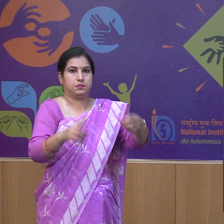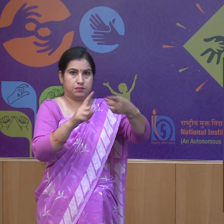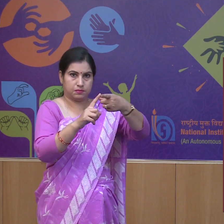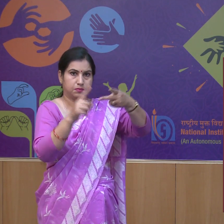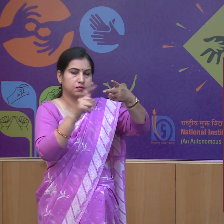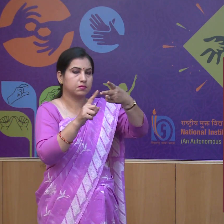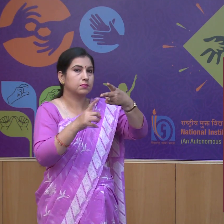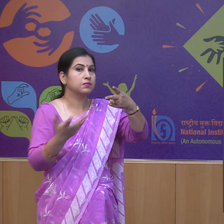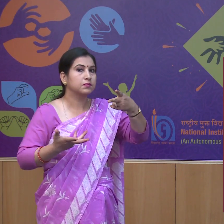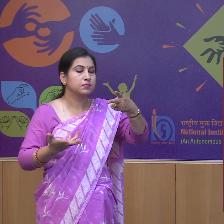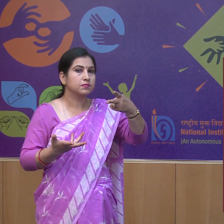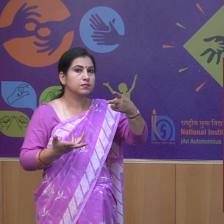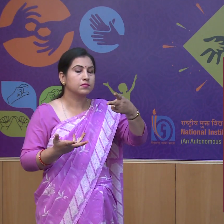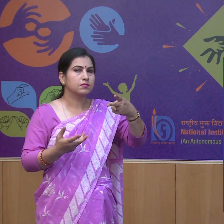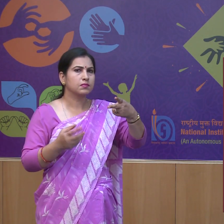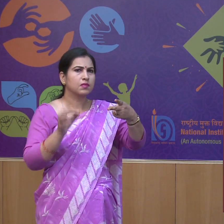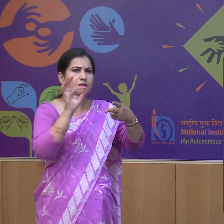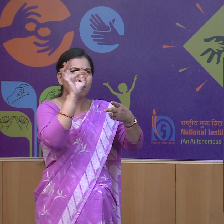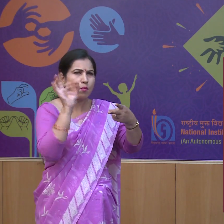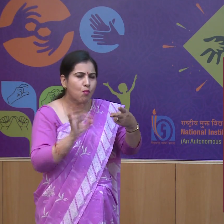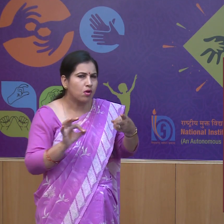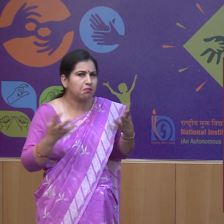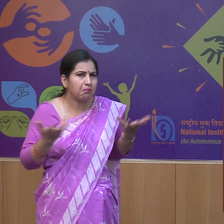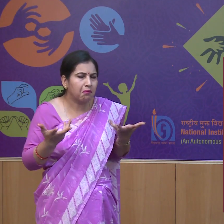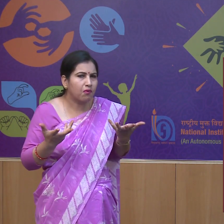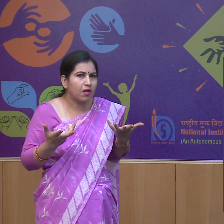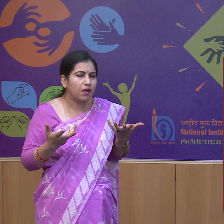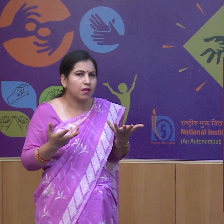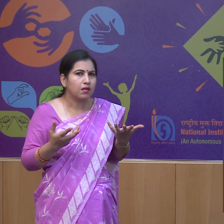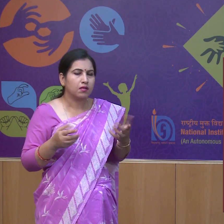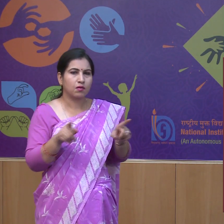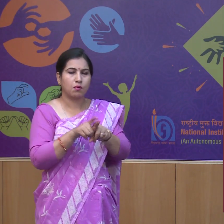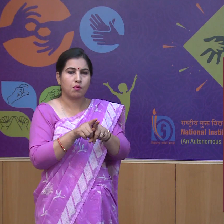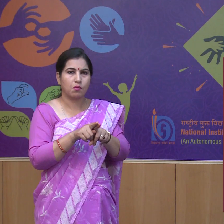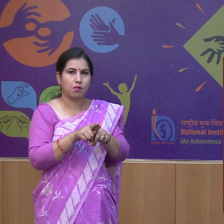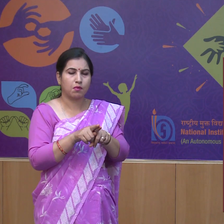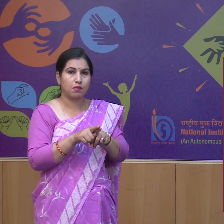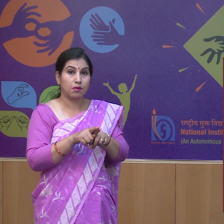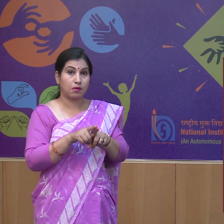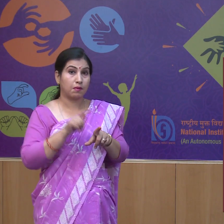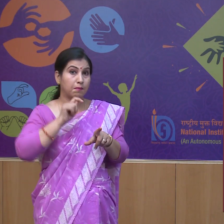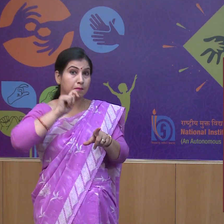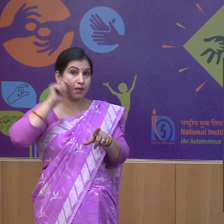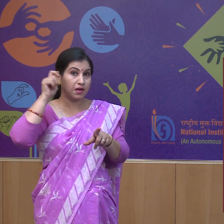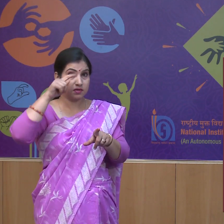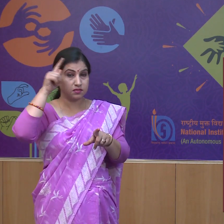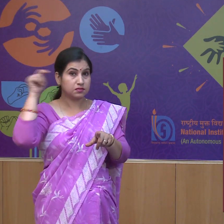Number 2, causes behind the conversion of British from